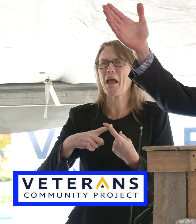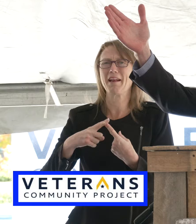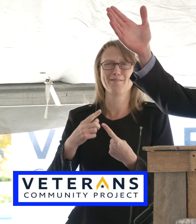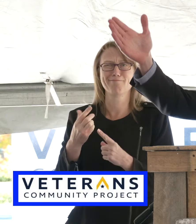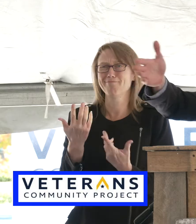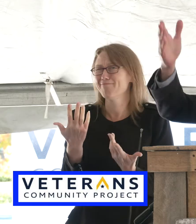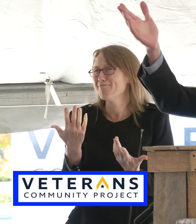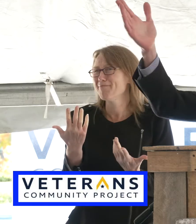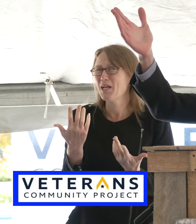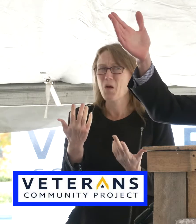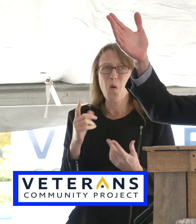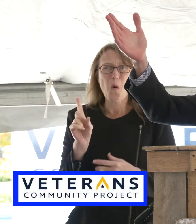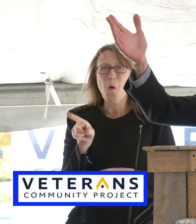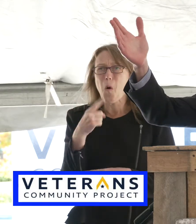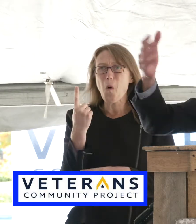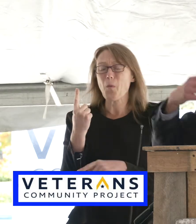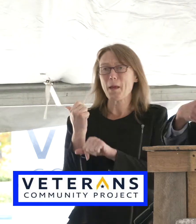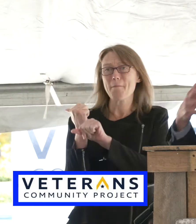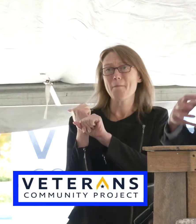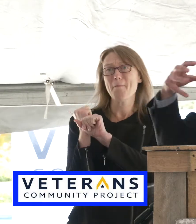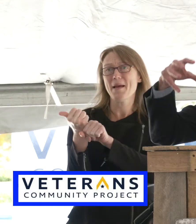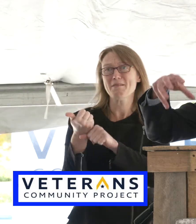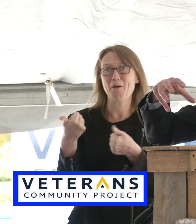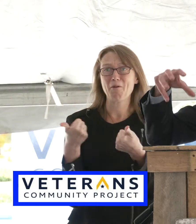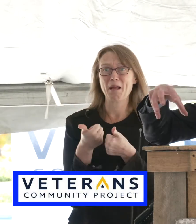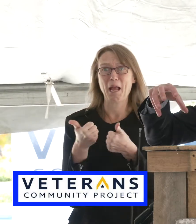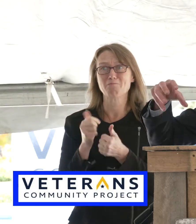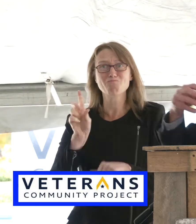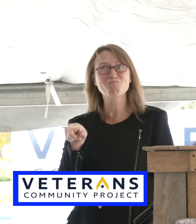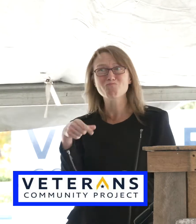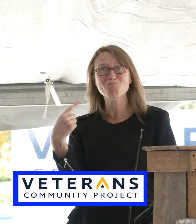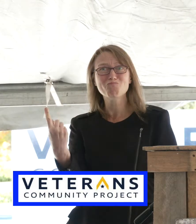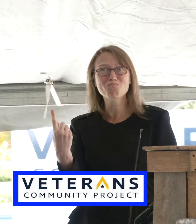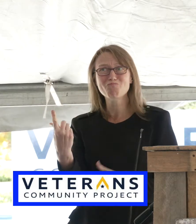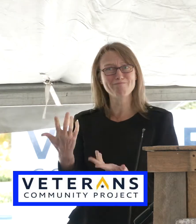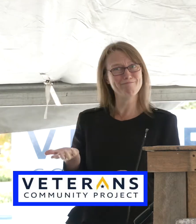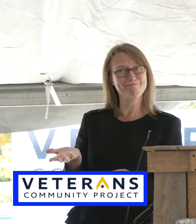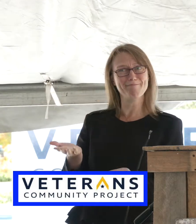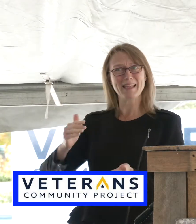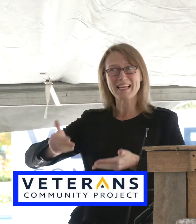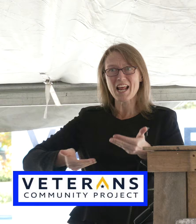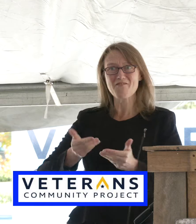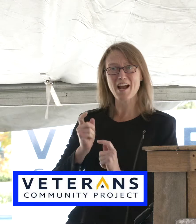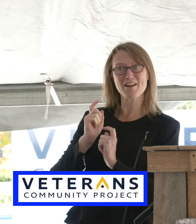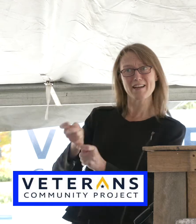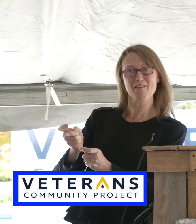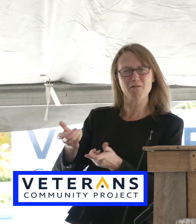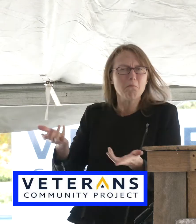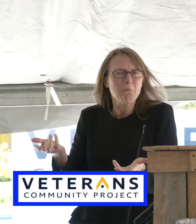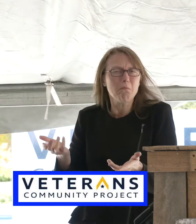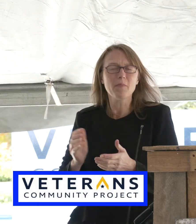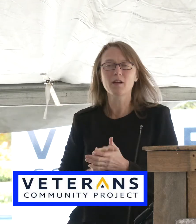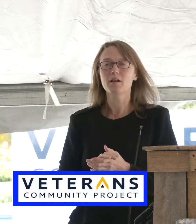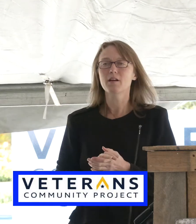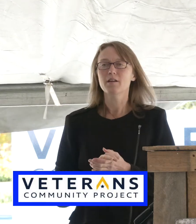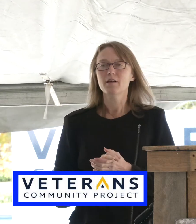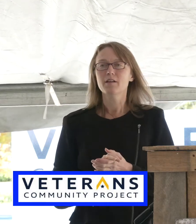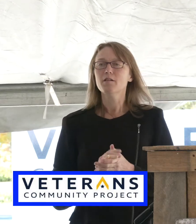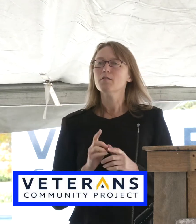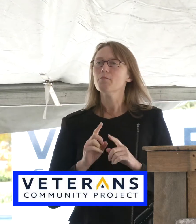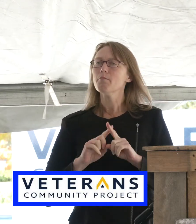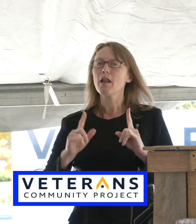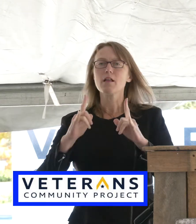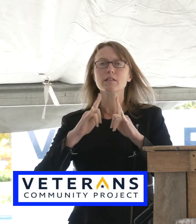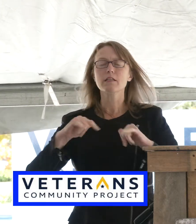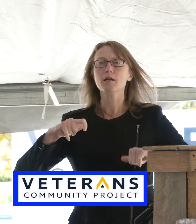on the Jumbotron and everybody gets to stand up and applaud. But there is, at the same time, this deep reservoir of goodwill